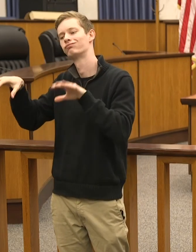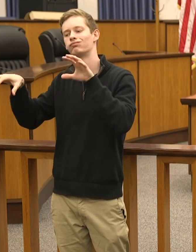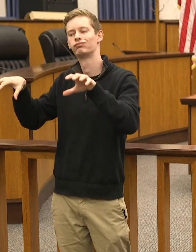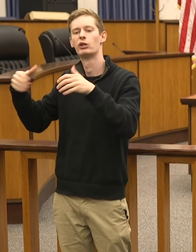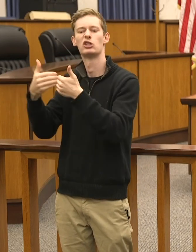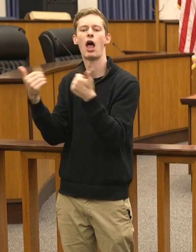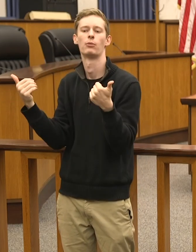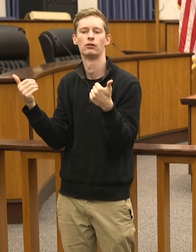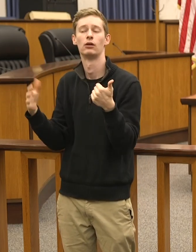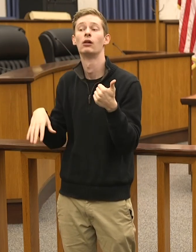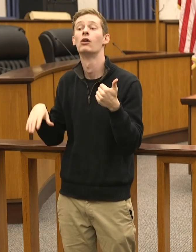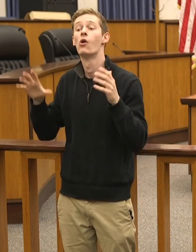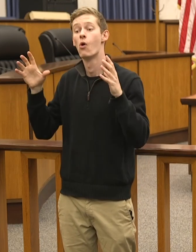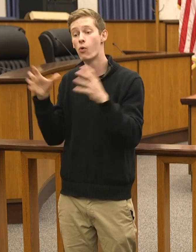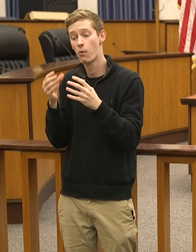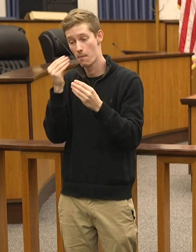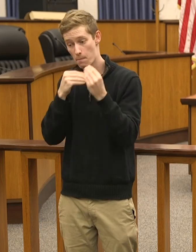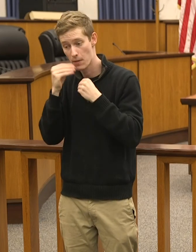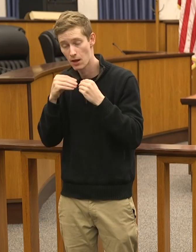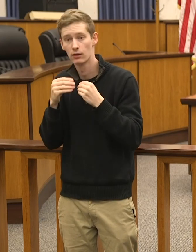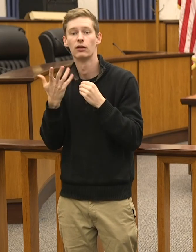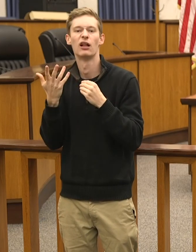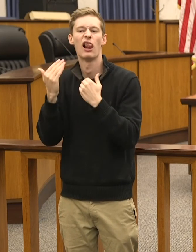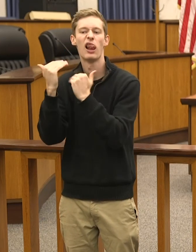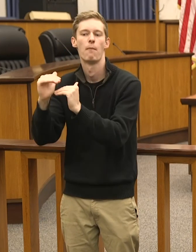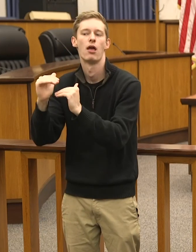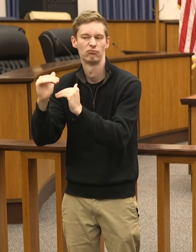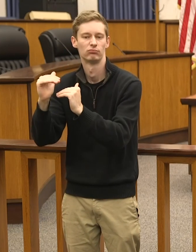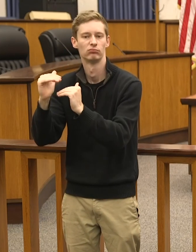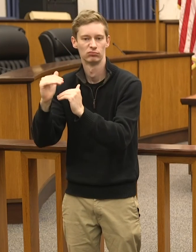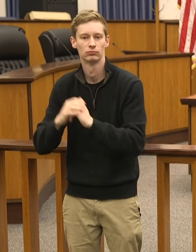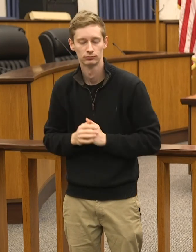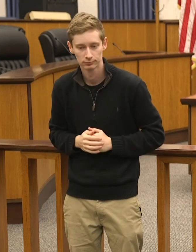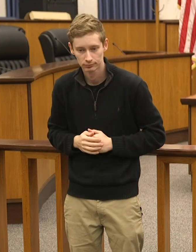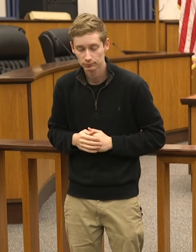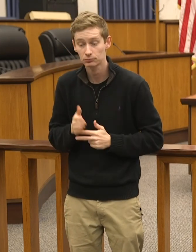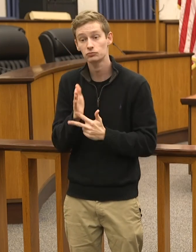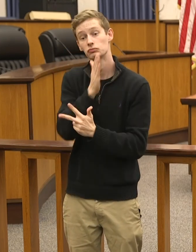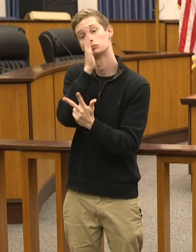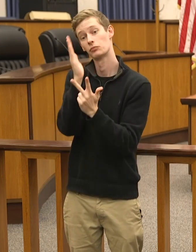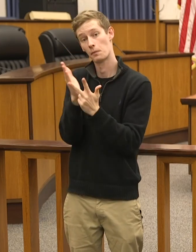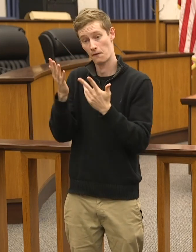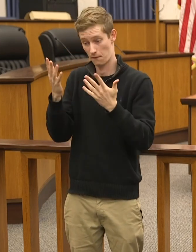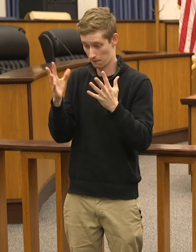times to meals and other social engagements. And then once you leave that family gathering and come